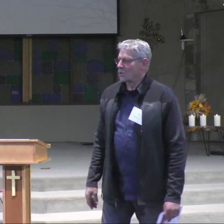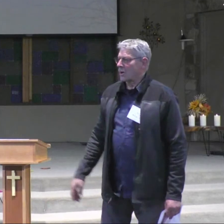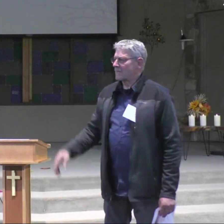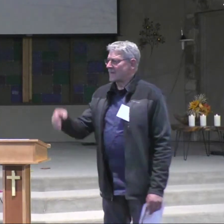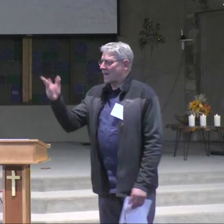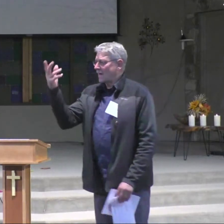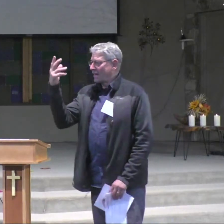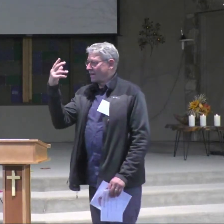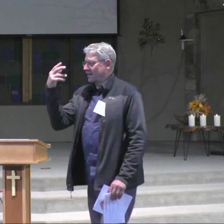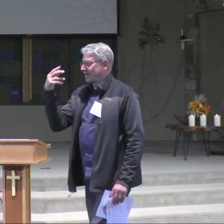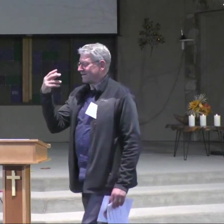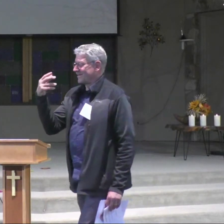Hallelujah.